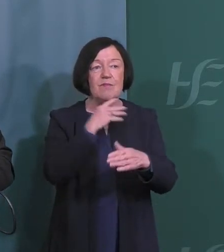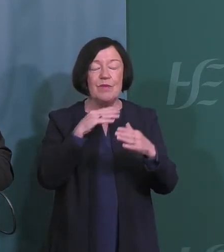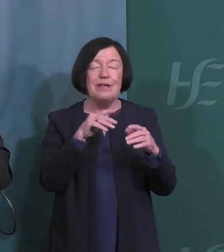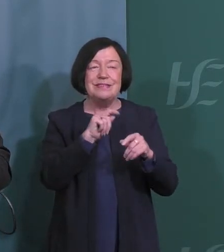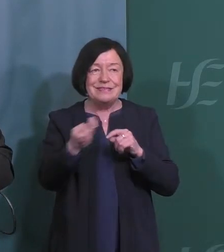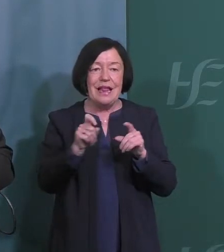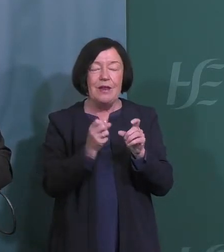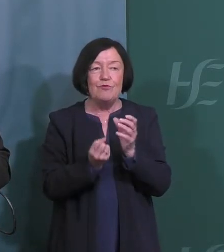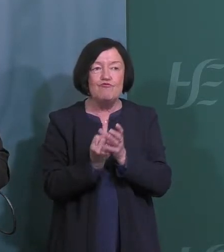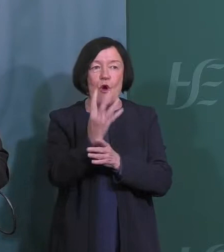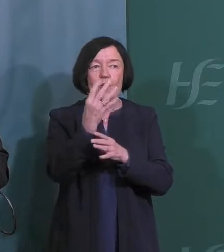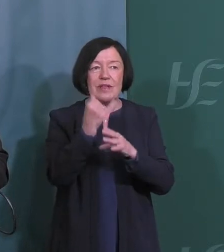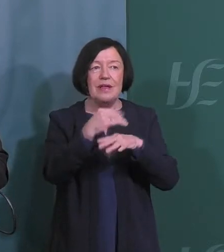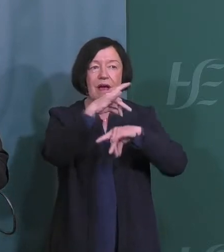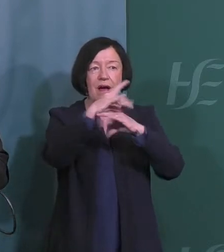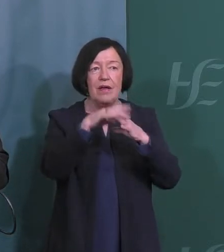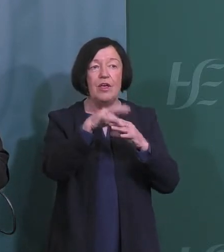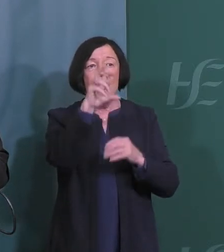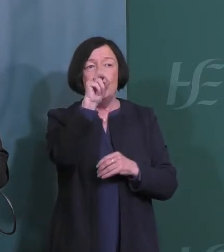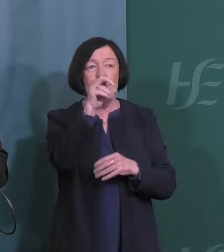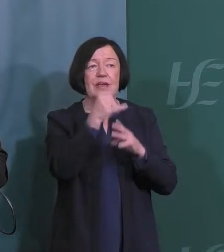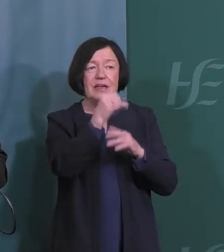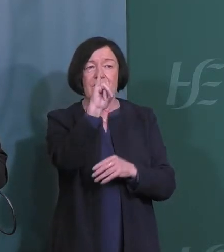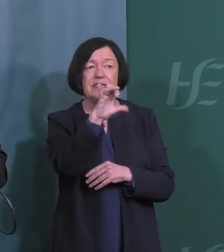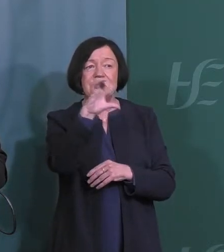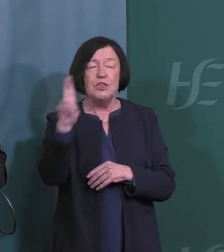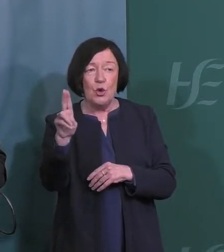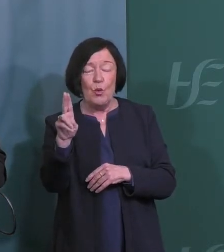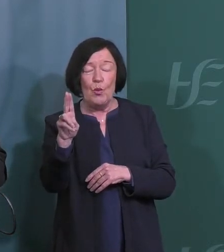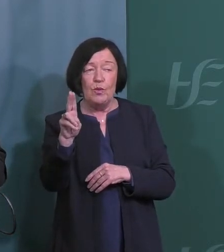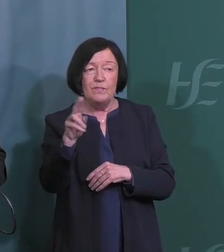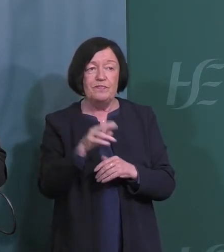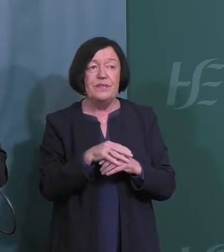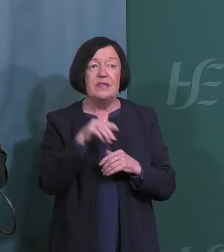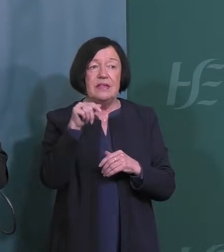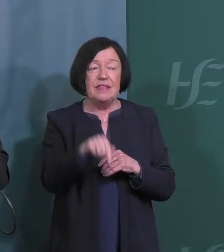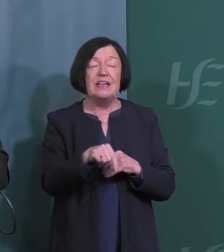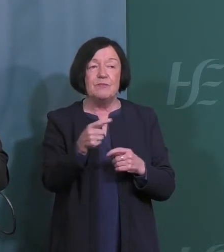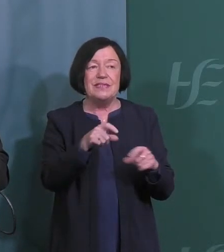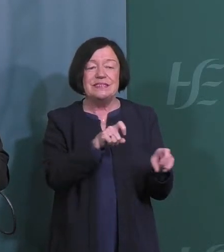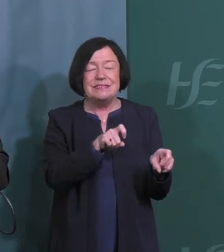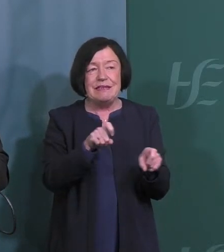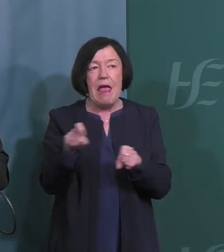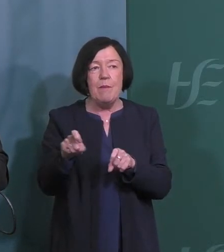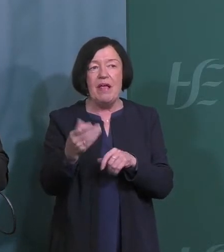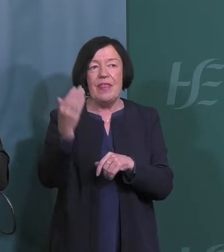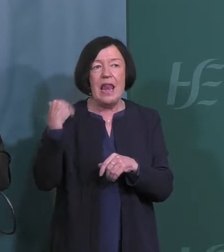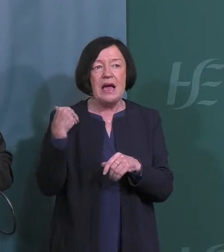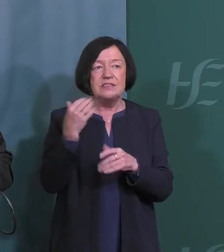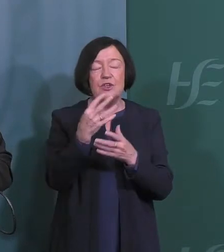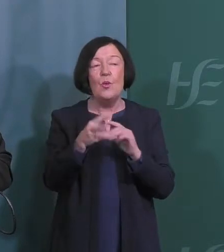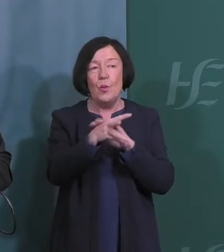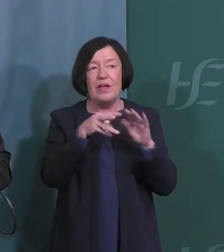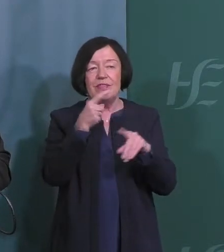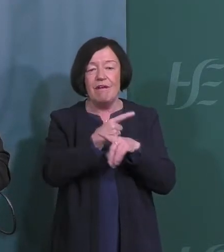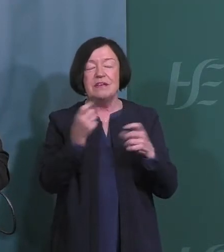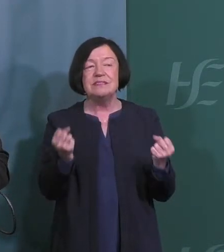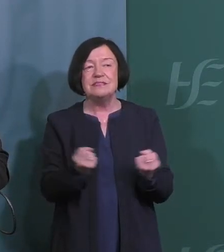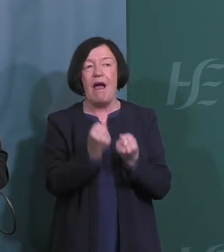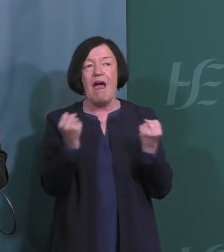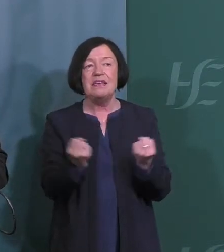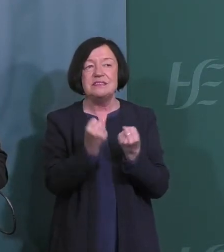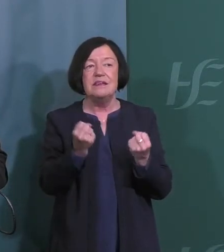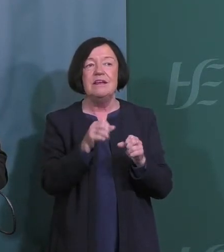hospitalisations. 30 people in ICU, so critical care has been relatively stable over the past 3 weeks, although there are signs of